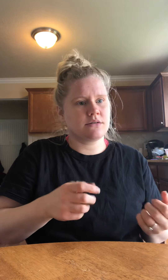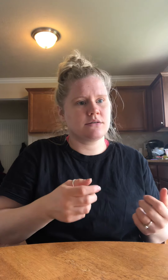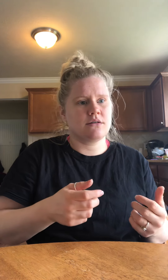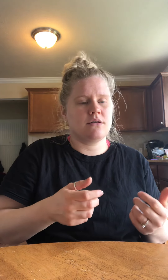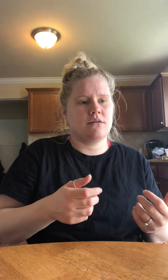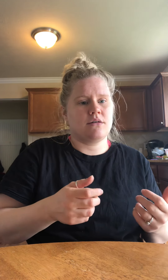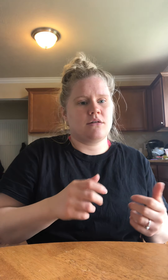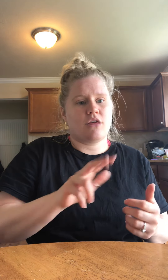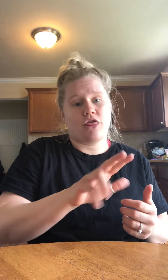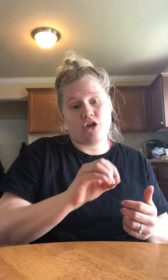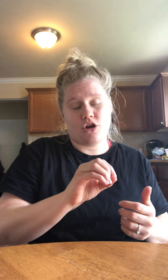30 fishes.